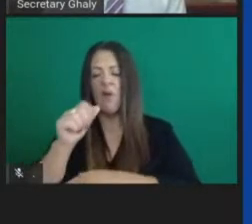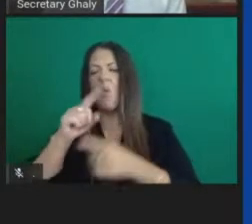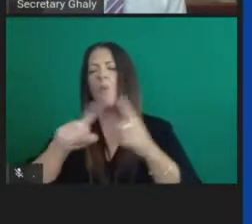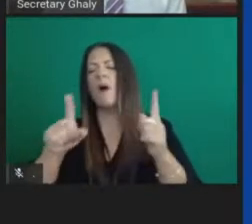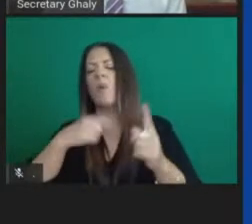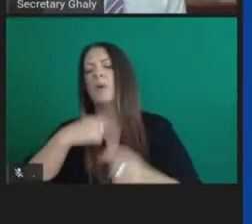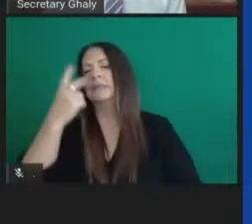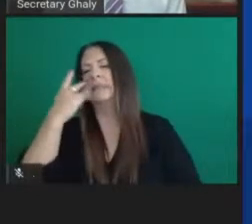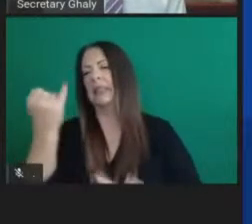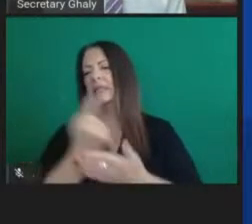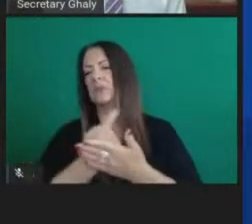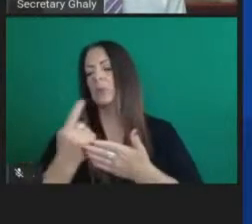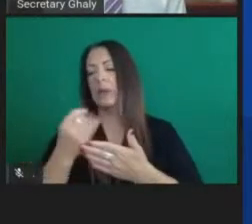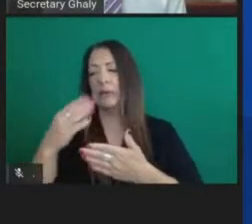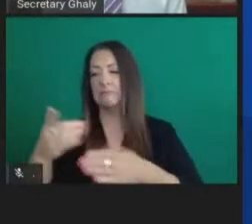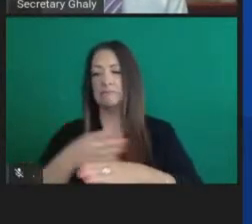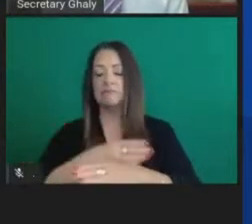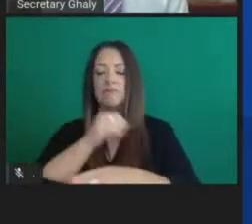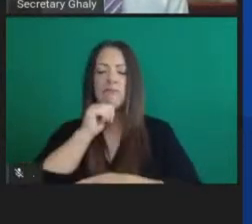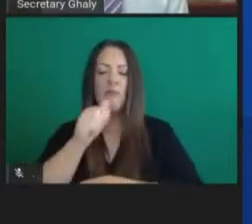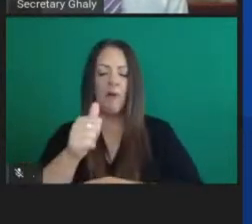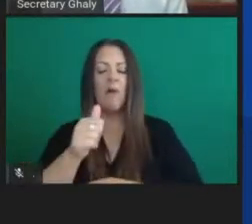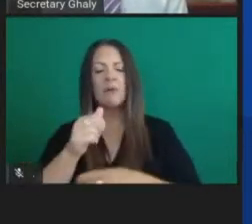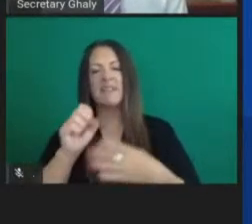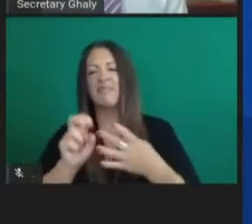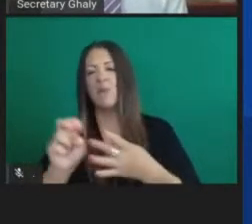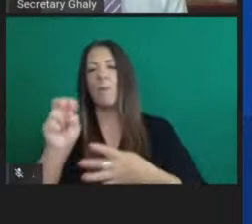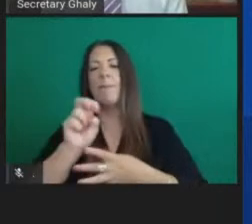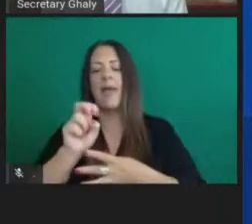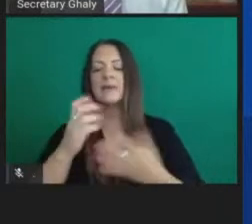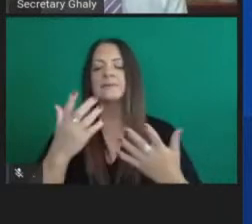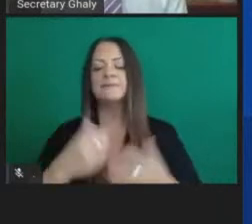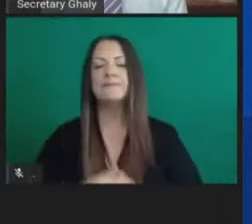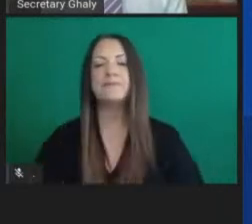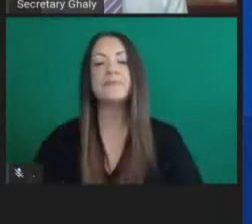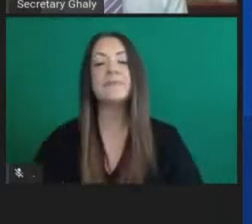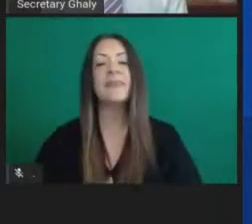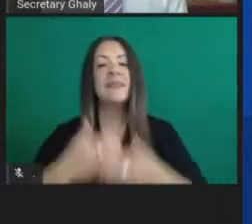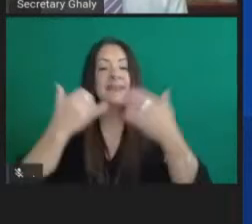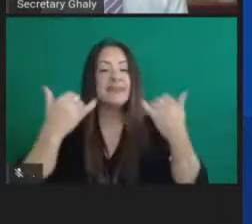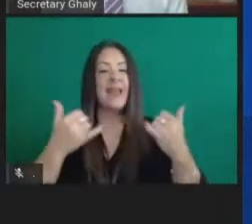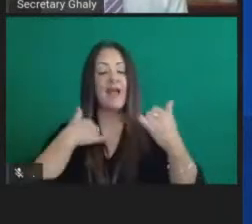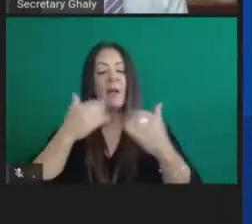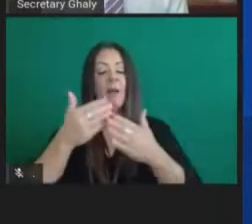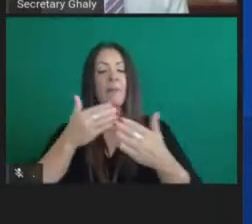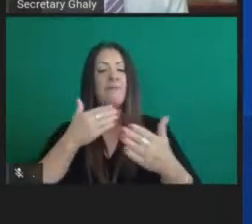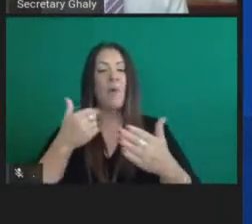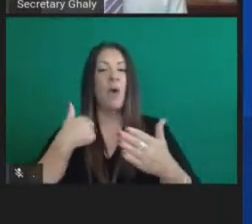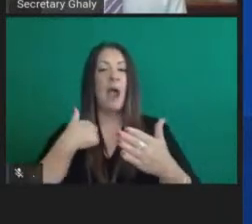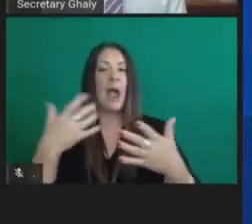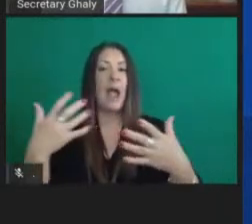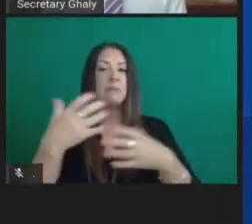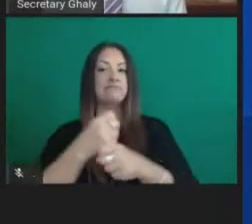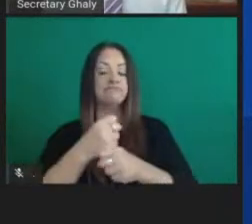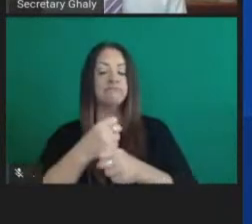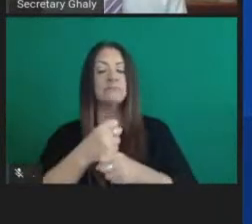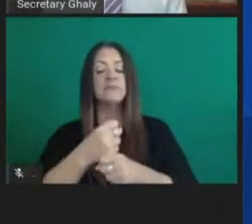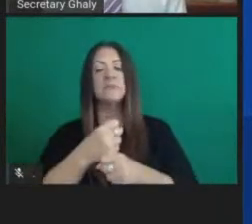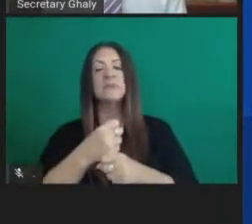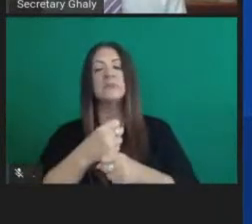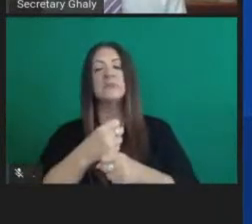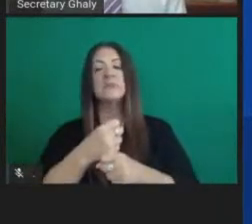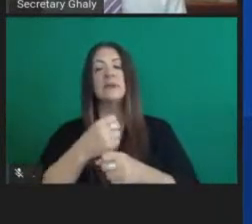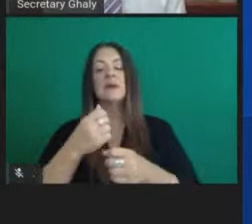of this coming week. So with that, before we go to reporter questions, I just want to say during this